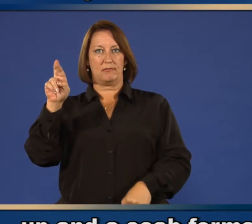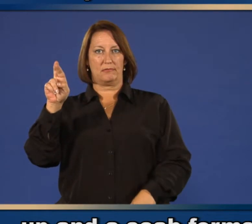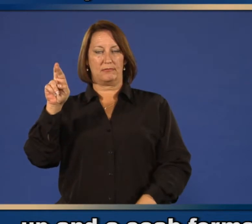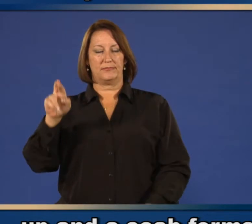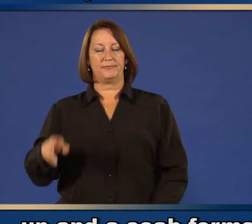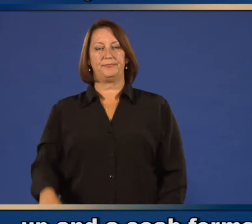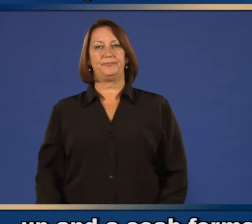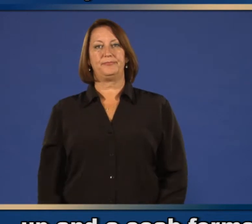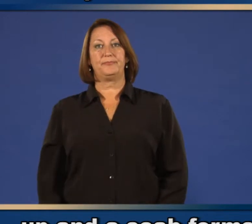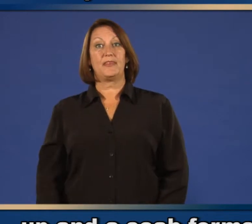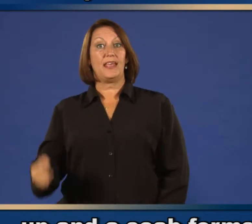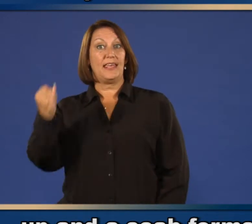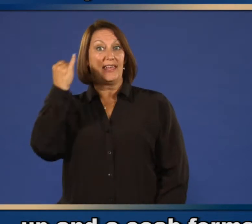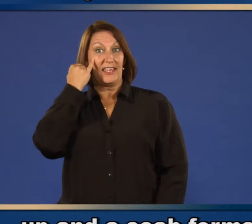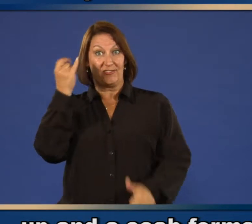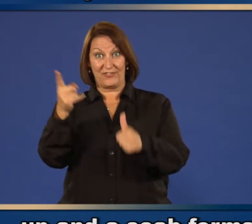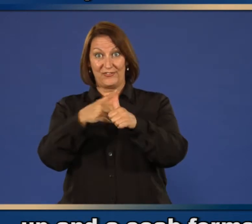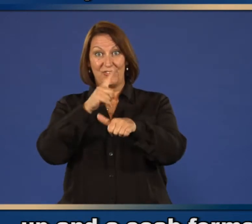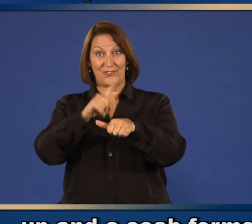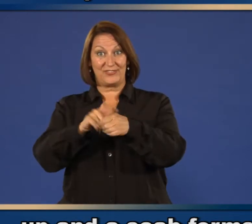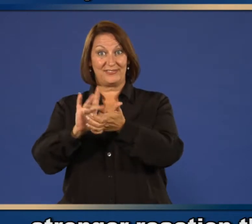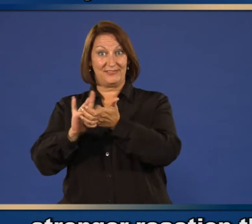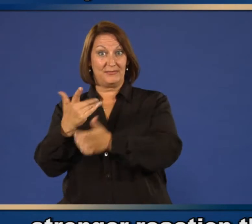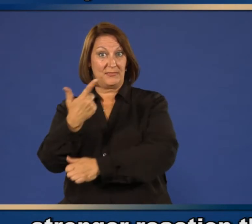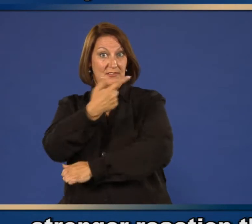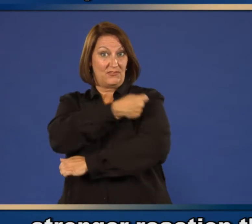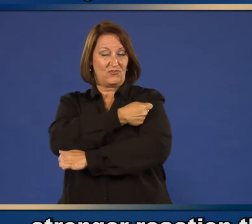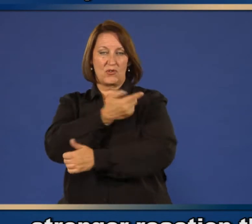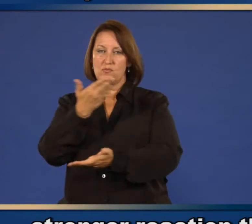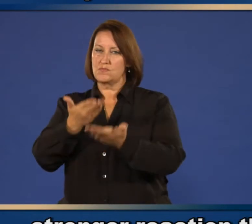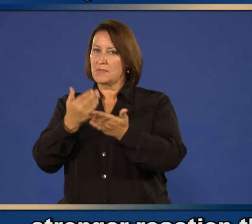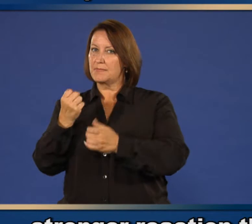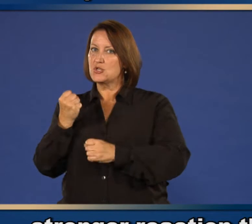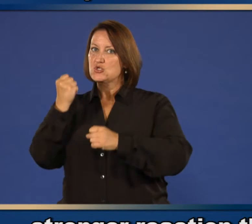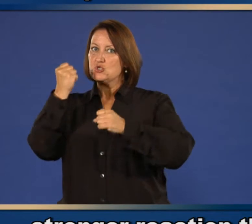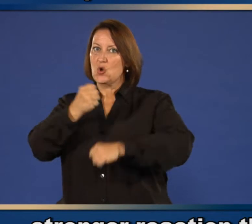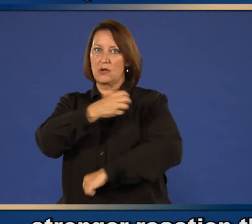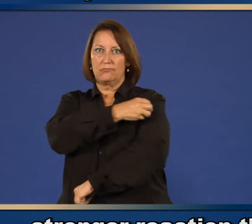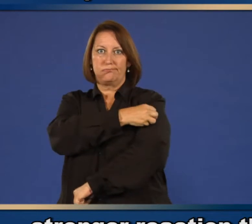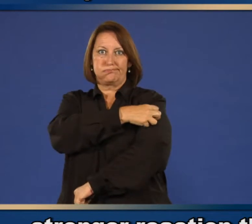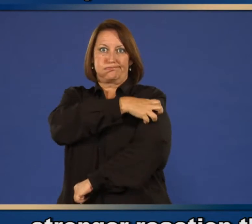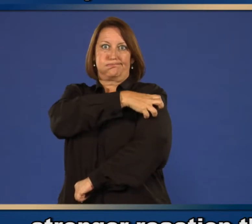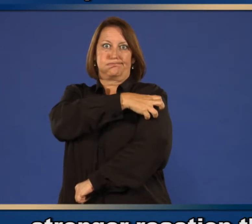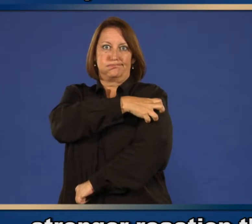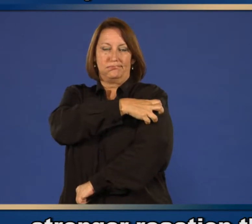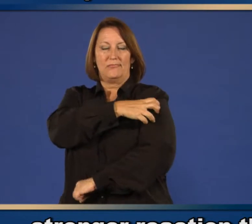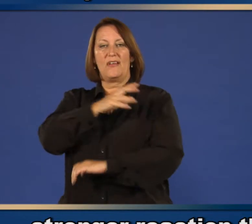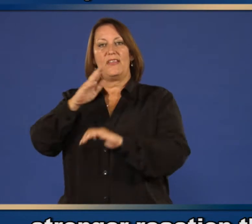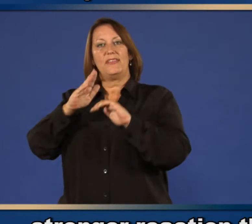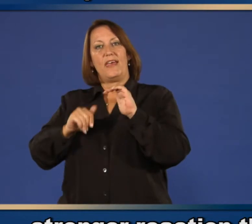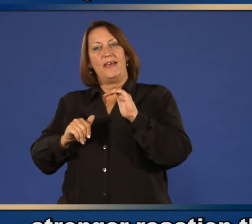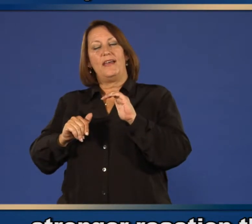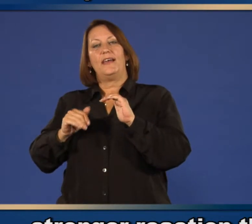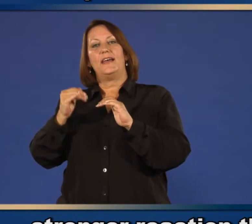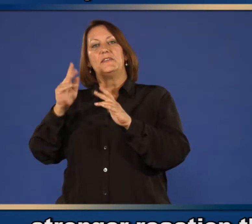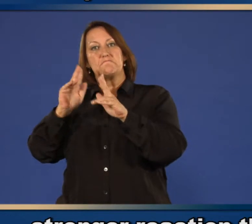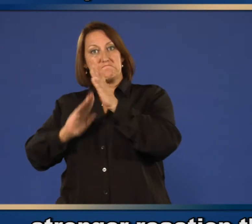People vaccinated for the first time may have a stronger reaction than those who are being revaccinated.